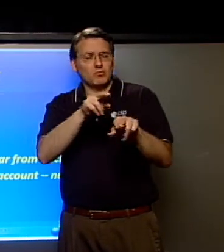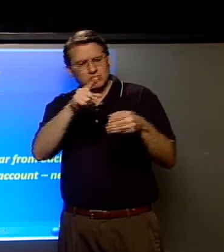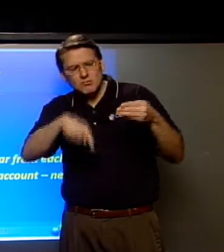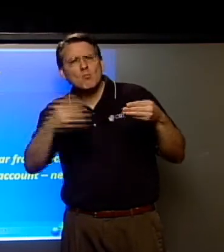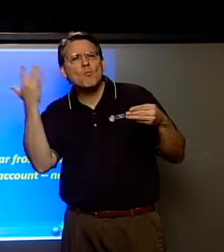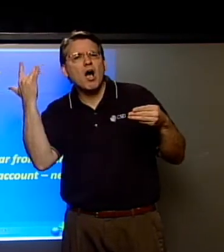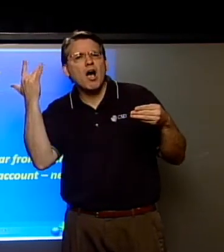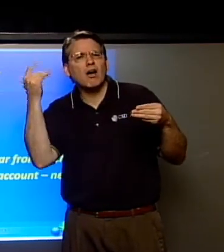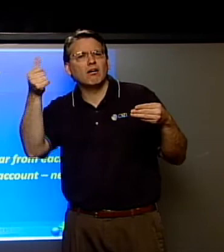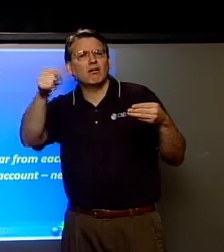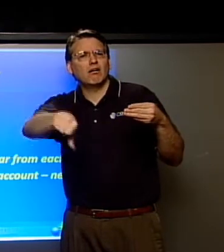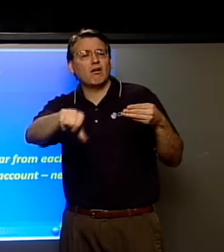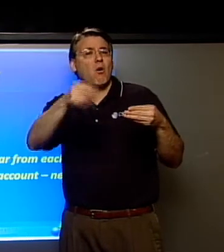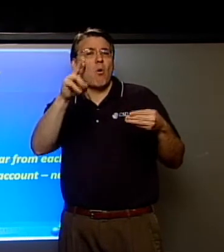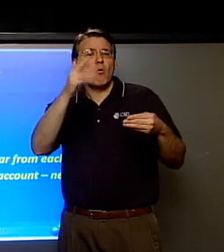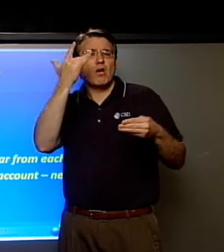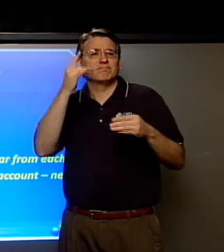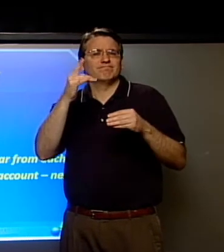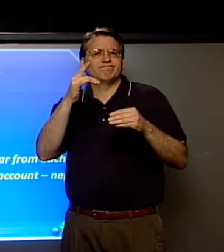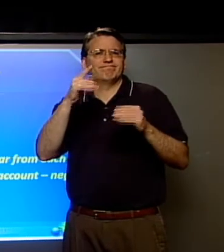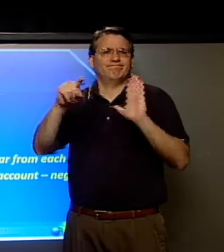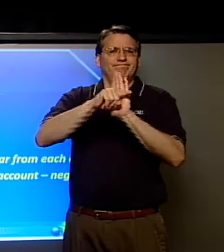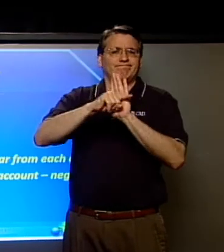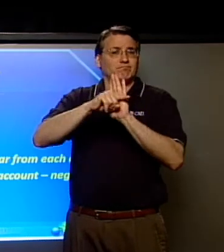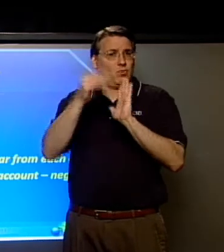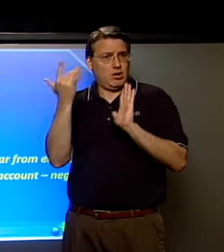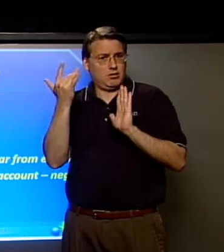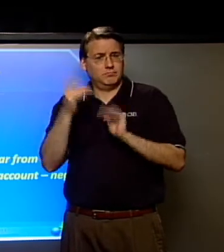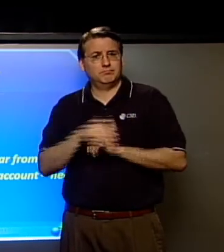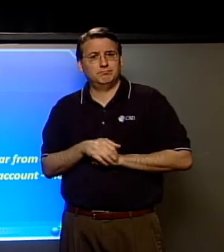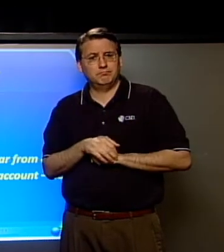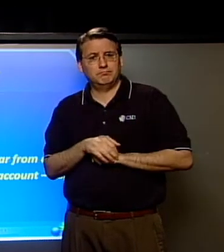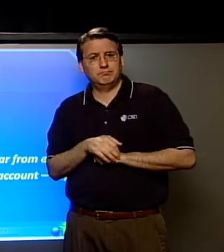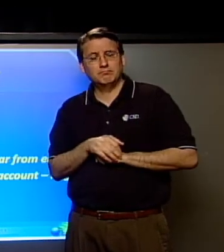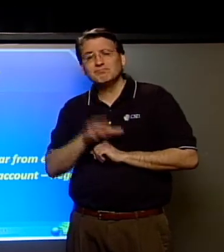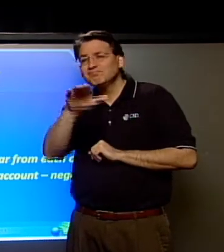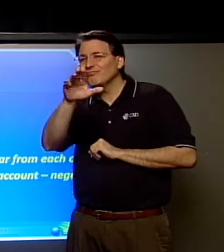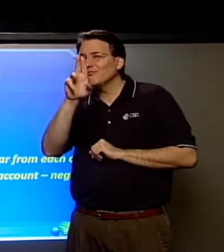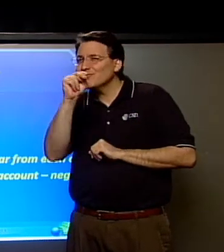any fraudulent activity that's going on under your name.